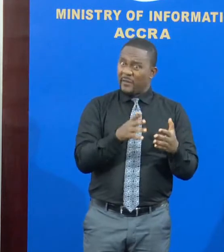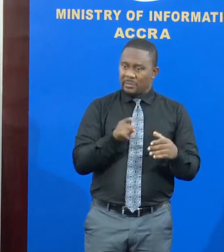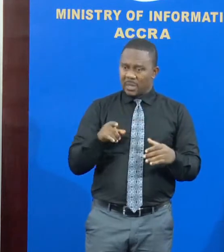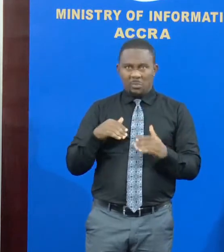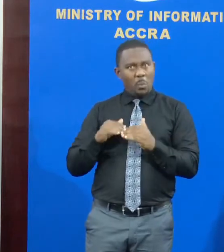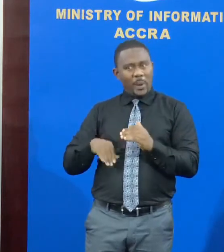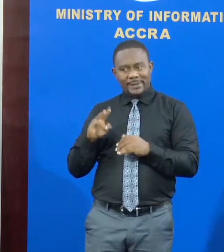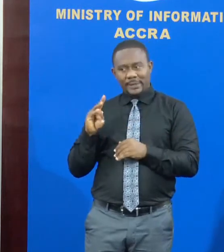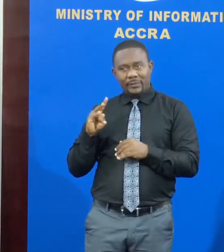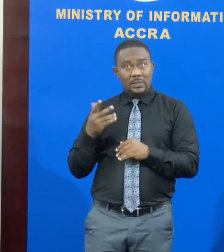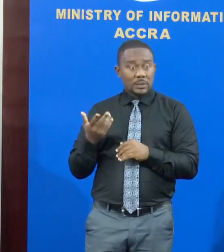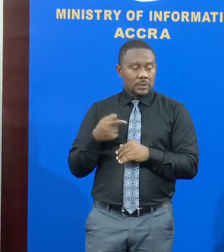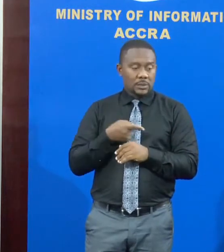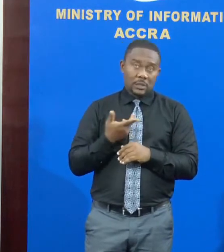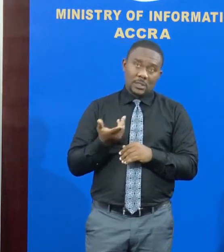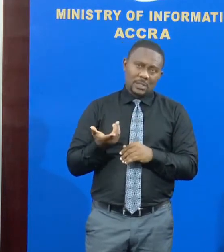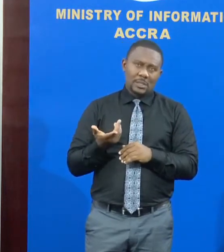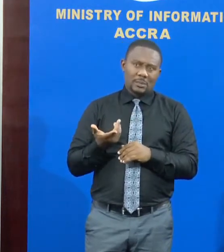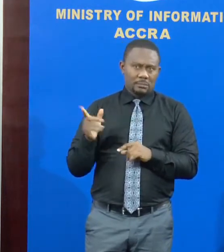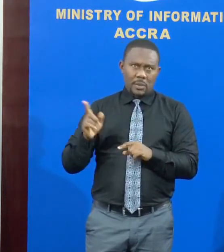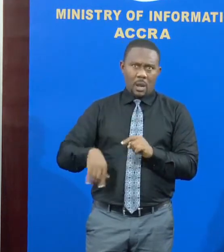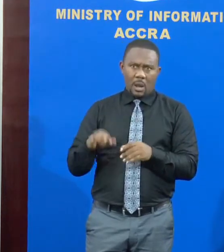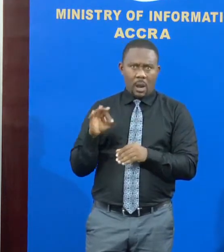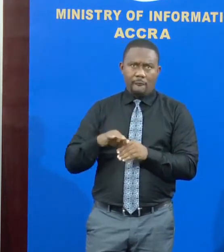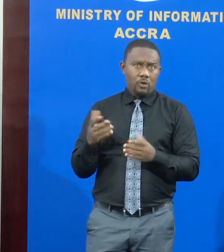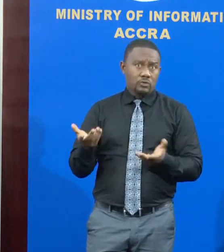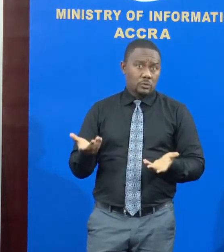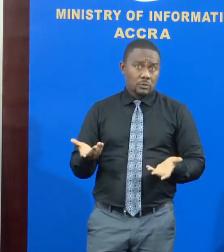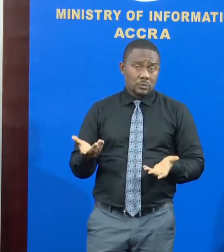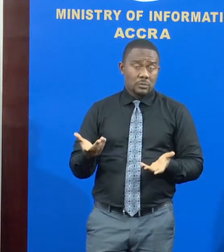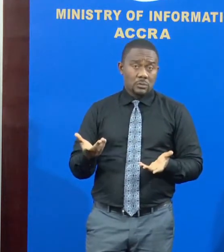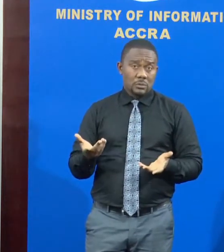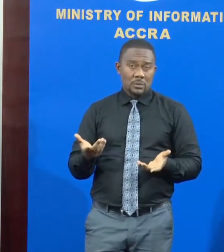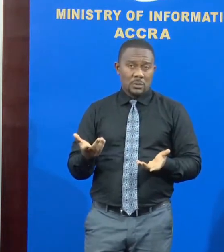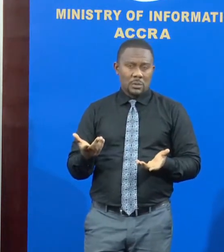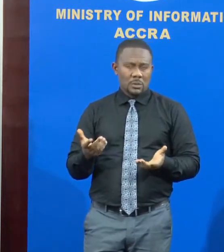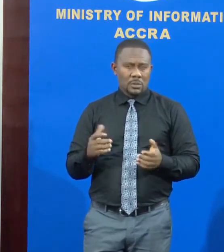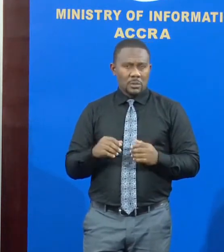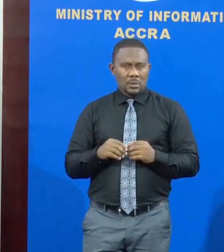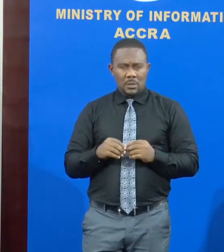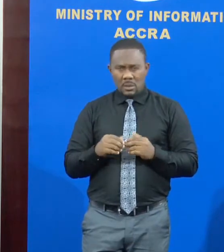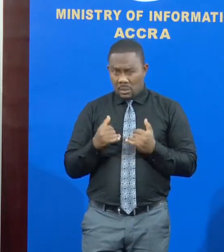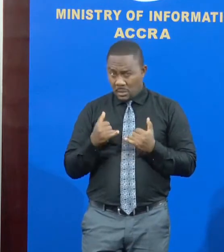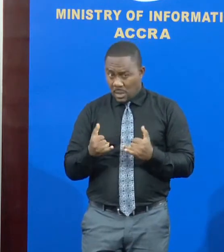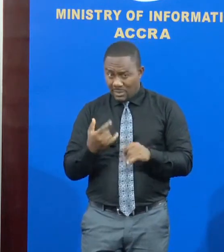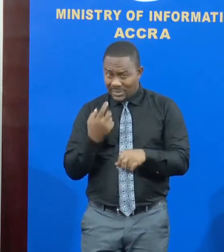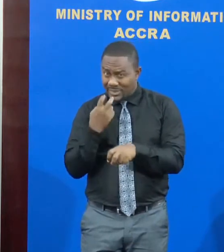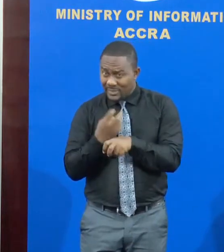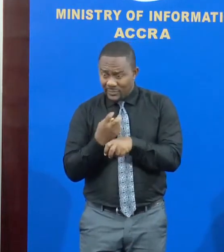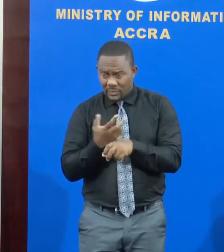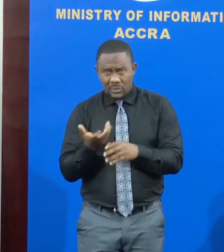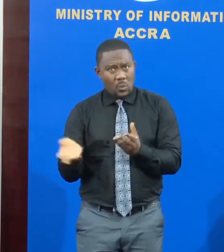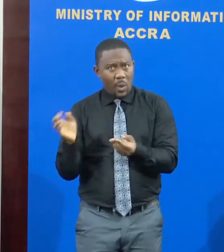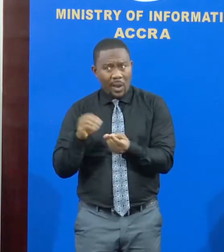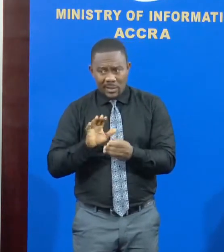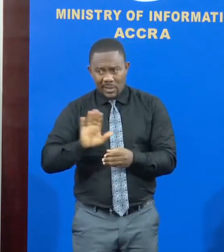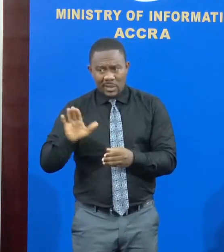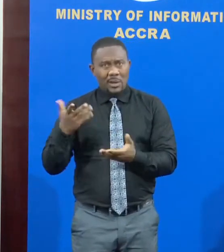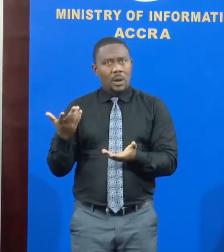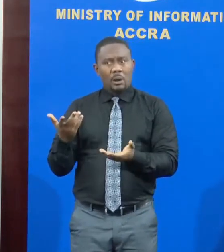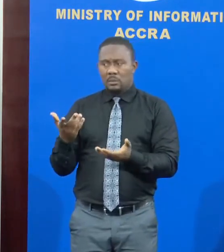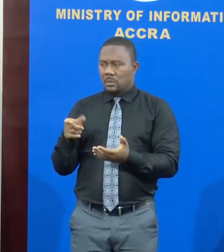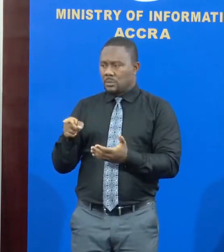but before the election, are unable to vote. There is considerable difficulty in expunging the names of deceased persons